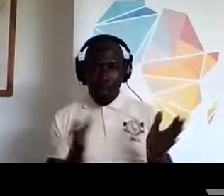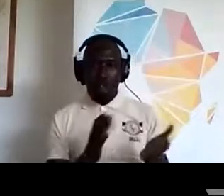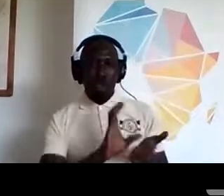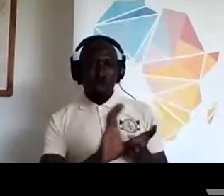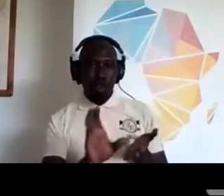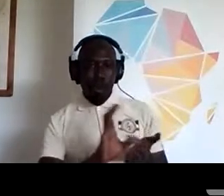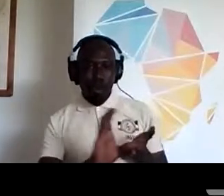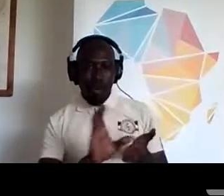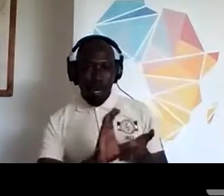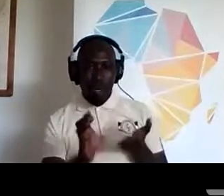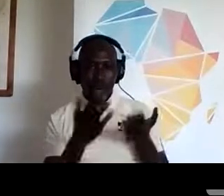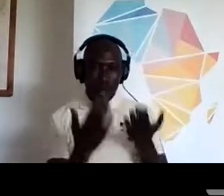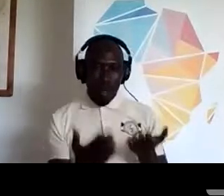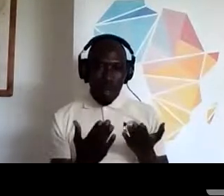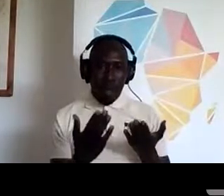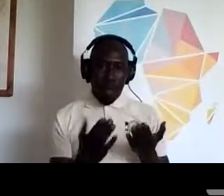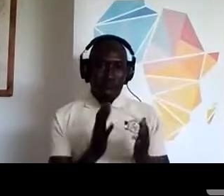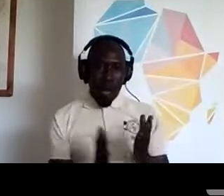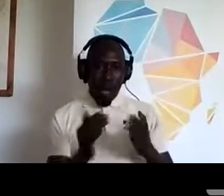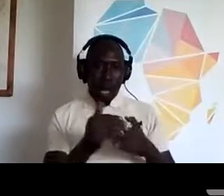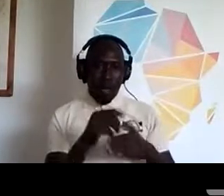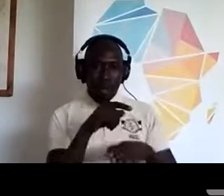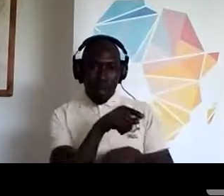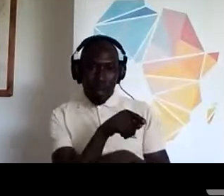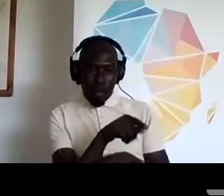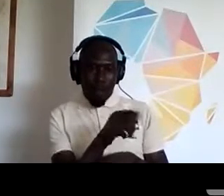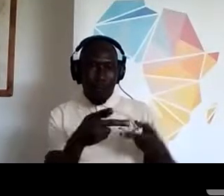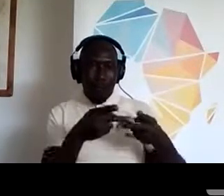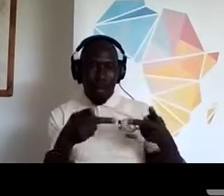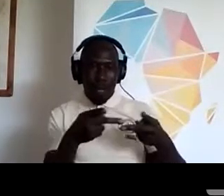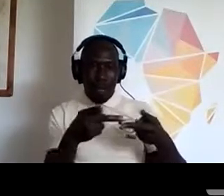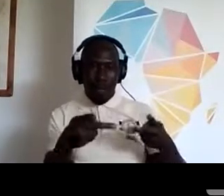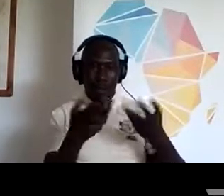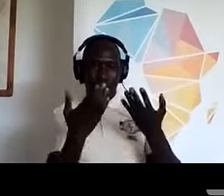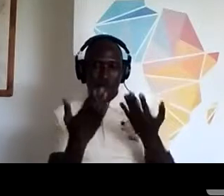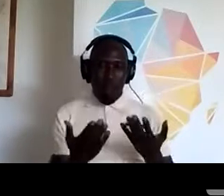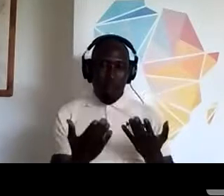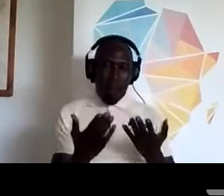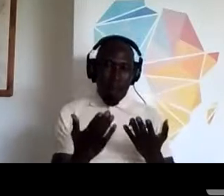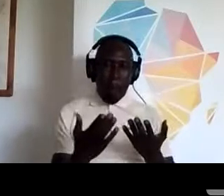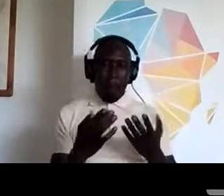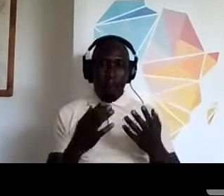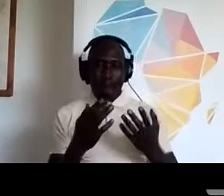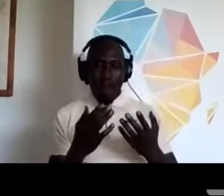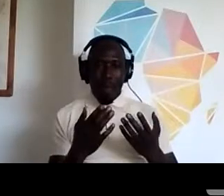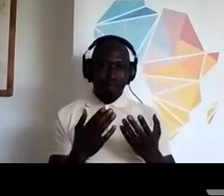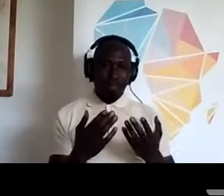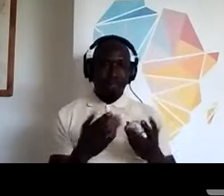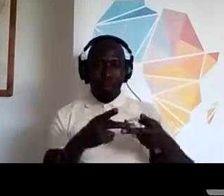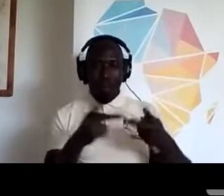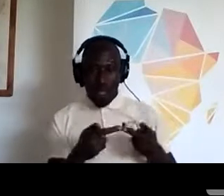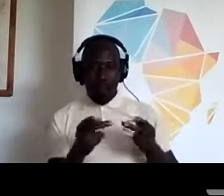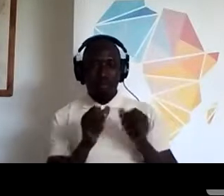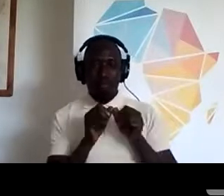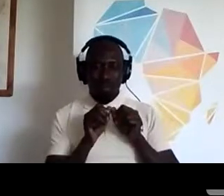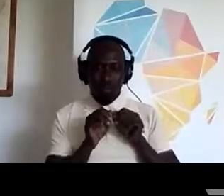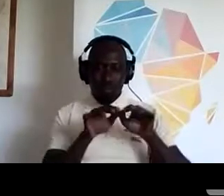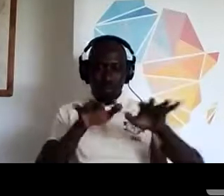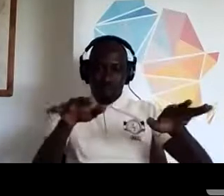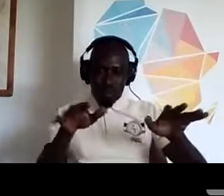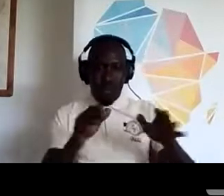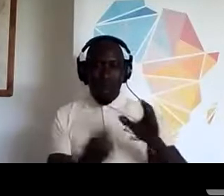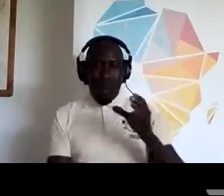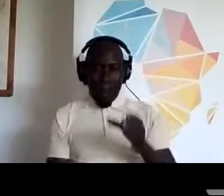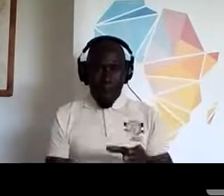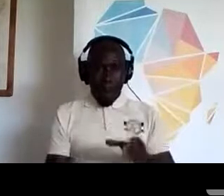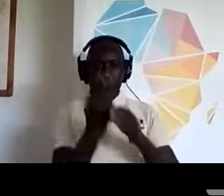procurement, access to video and live video and broadcasting,